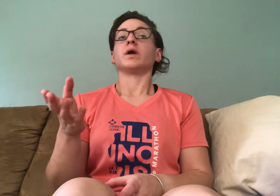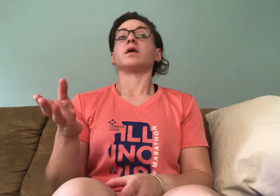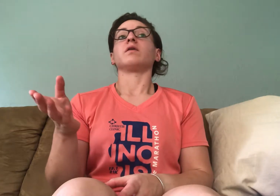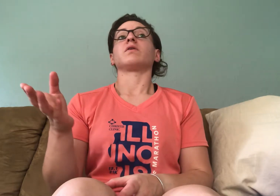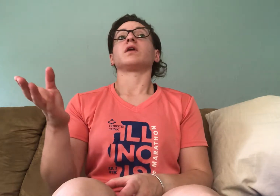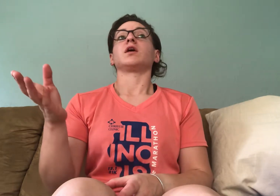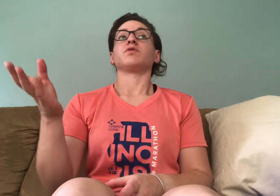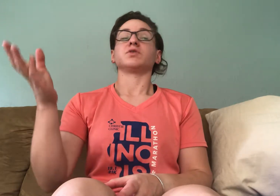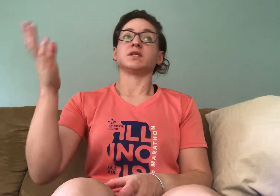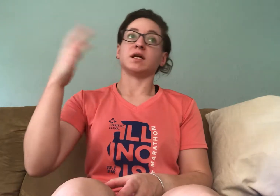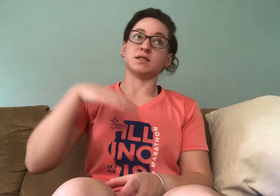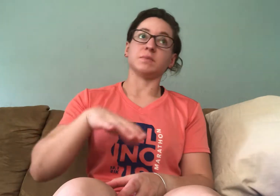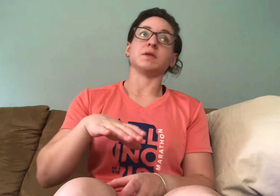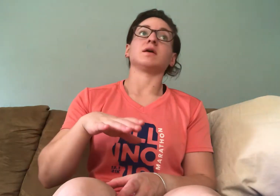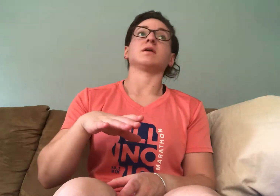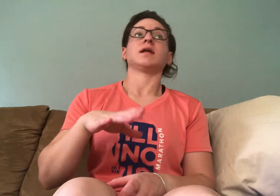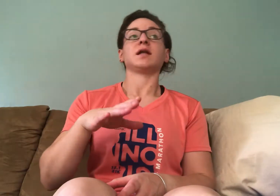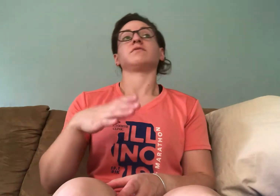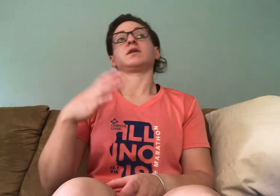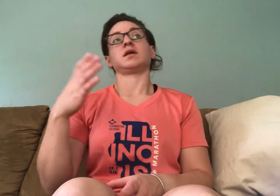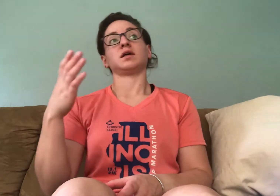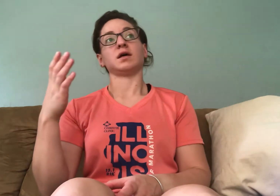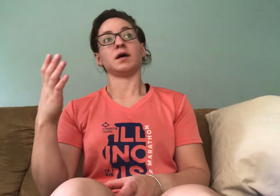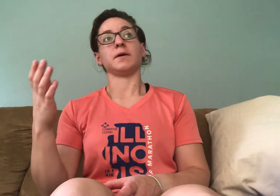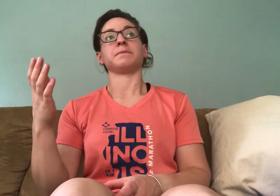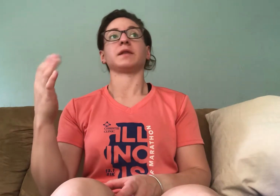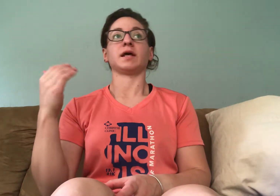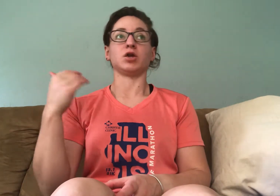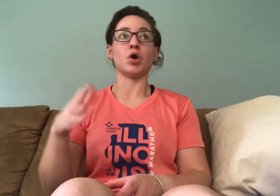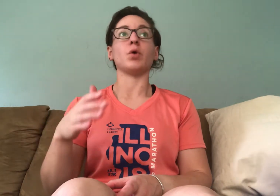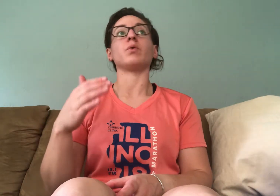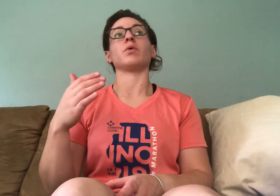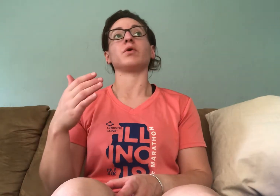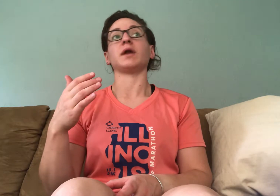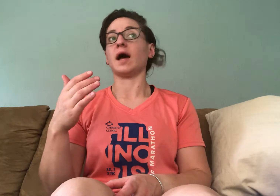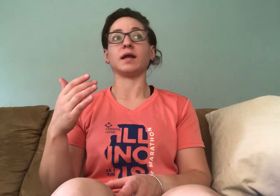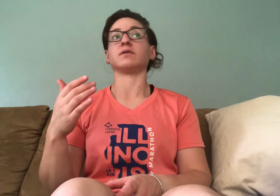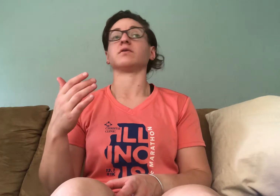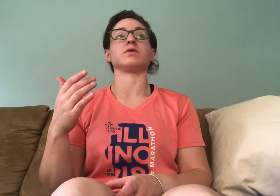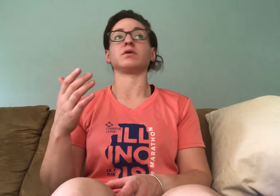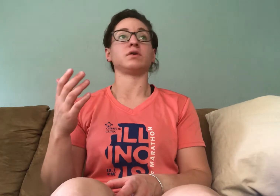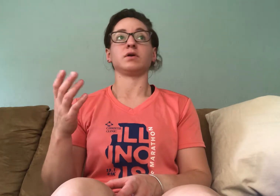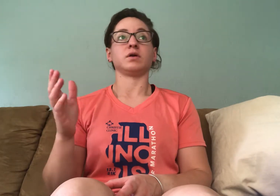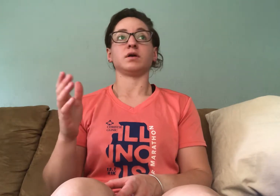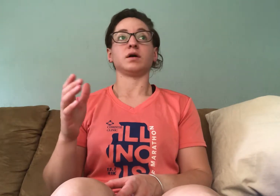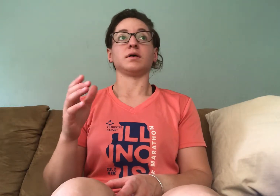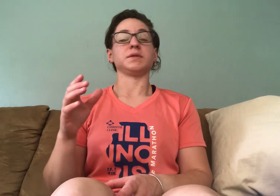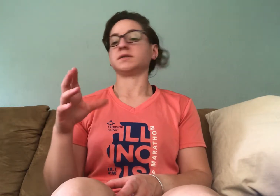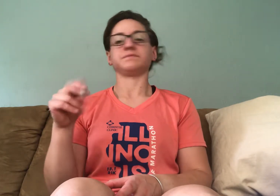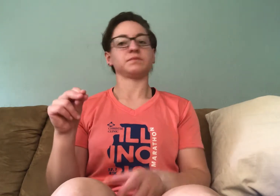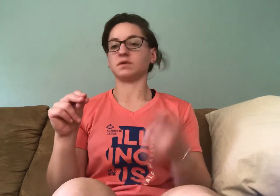with if you're saying something negatively, like no or not, or let's